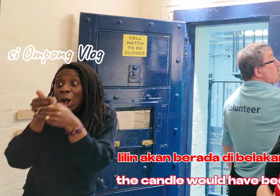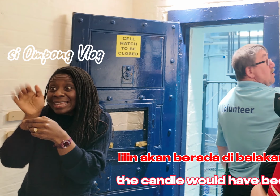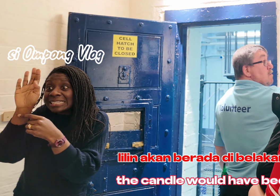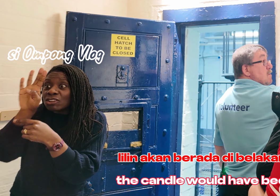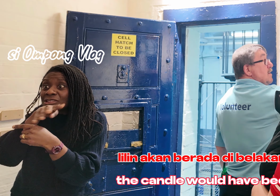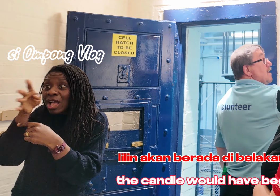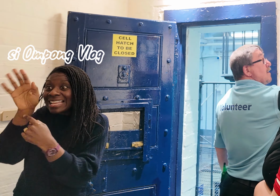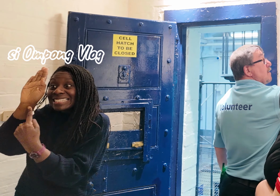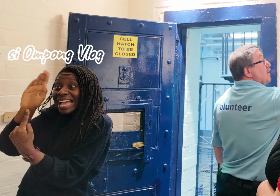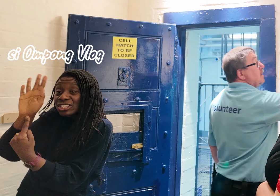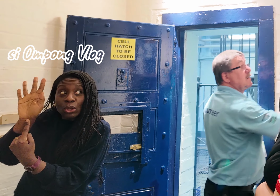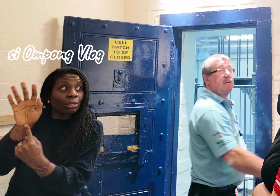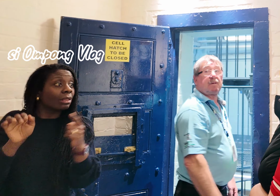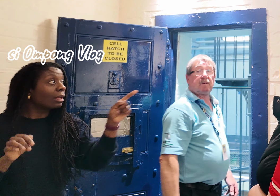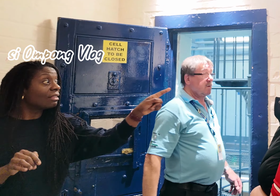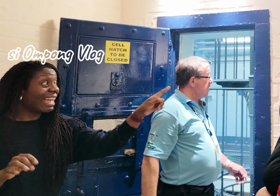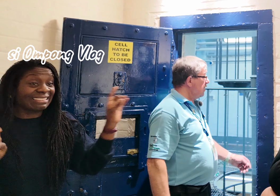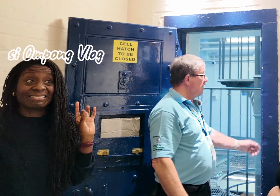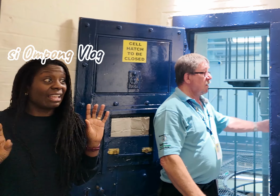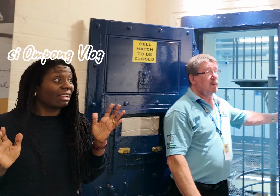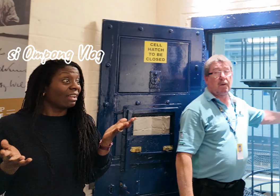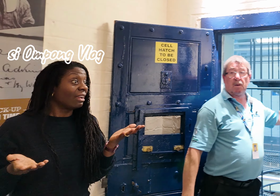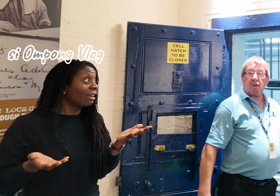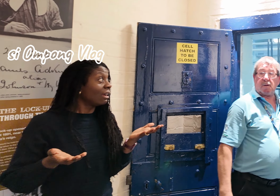this grill,